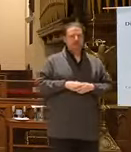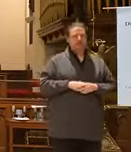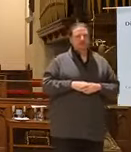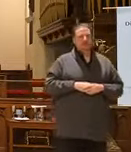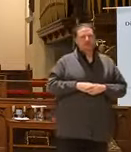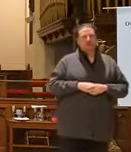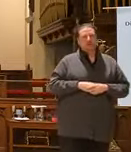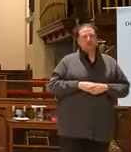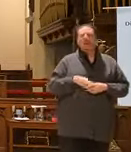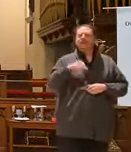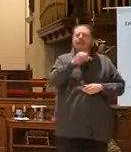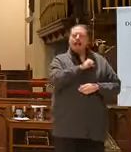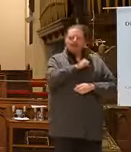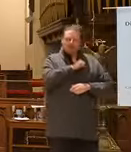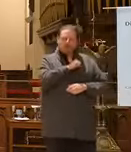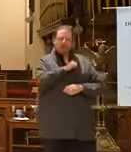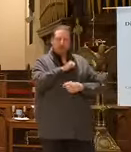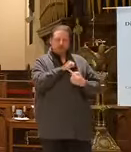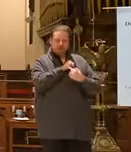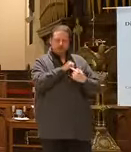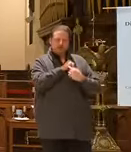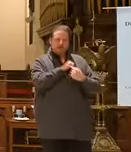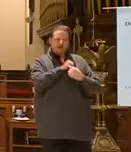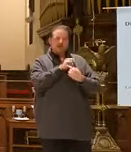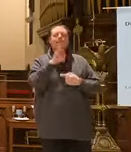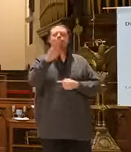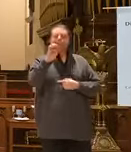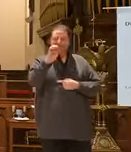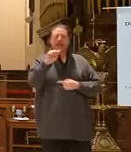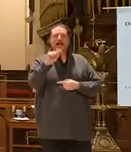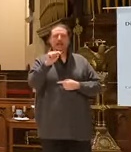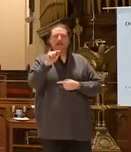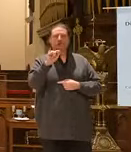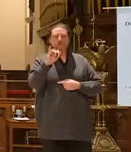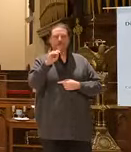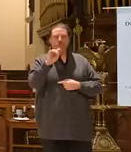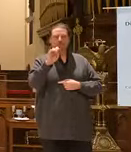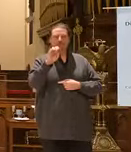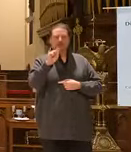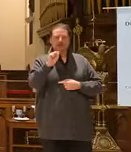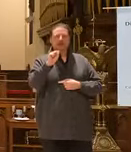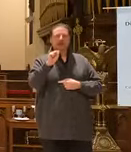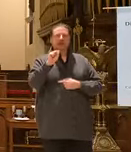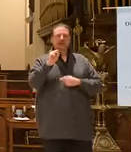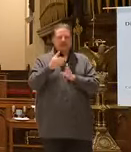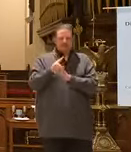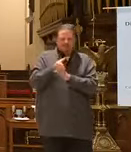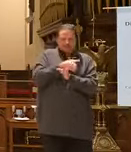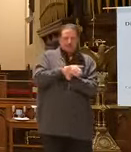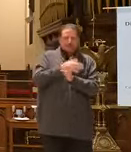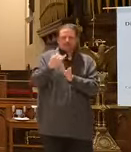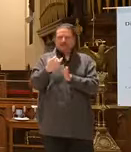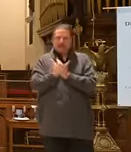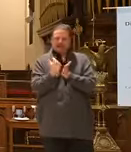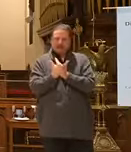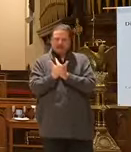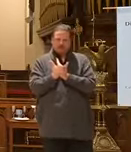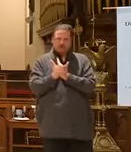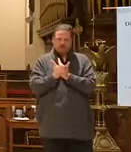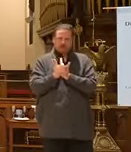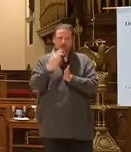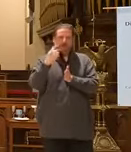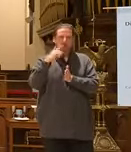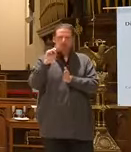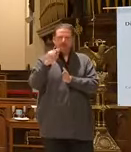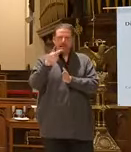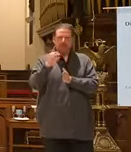And the Beatitudes, which appear in Matthew's Gospel immediately before today's Gospel, are a